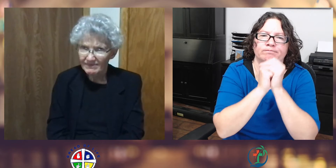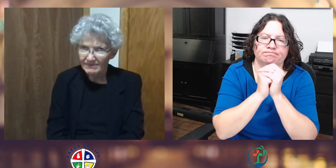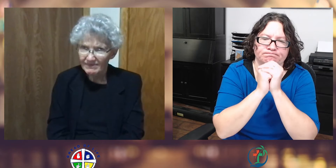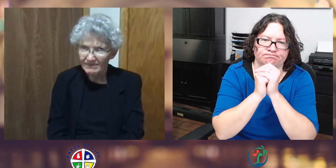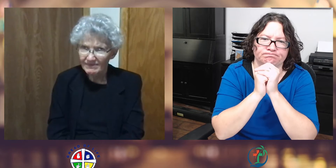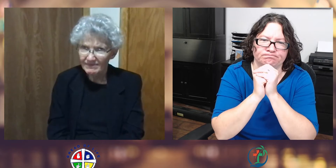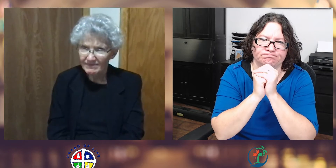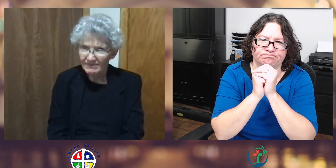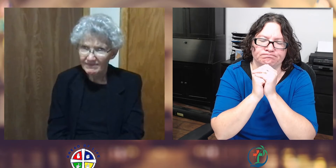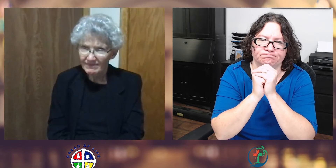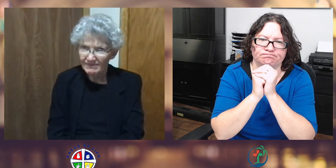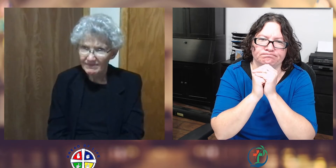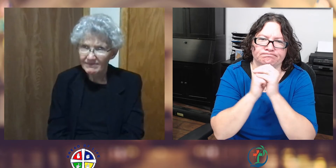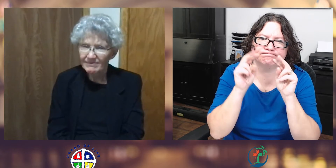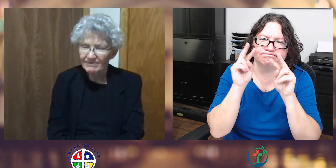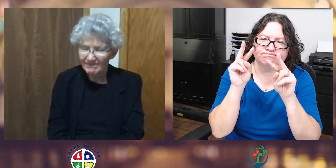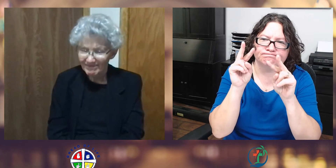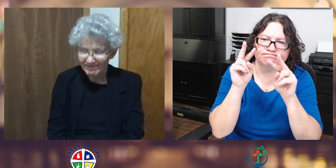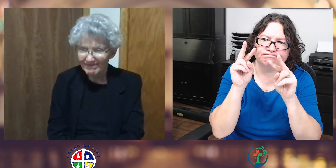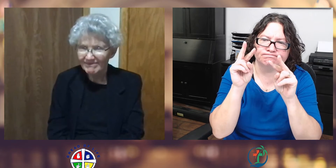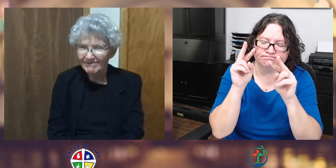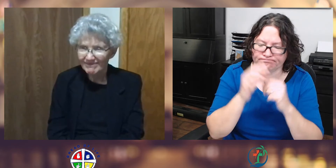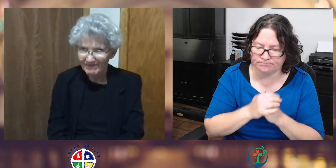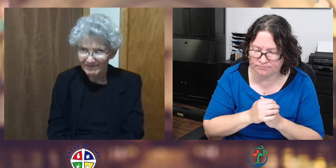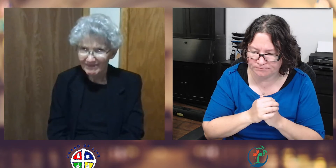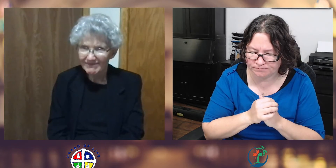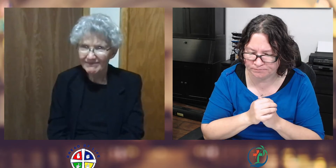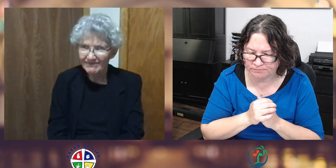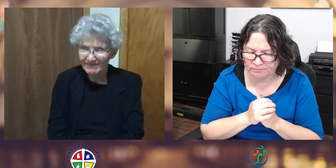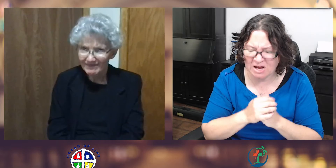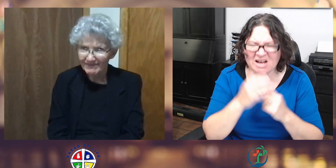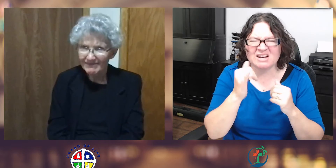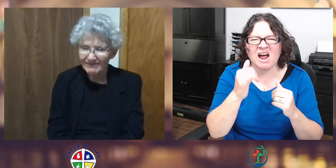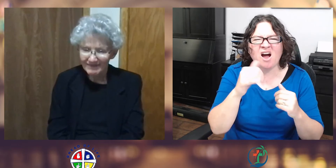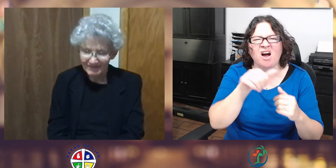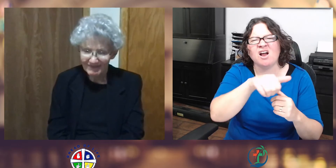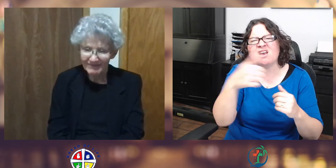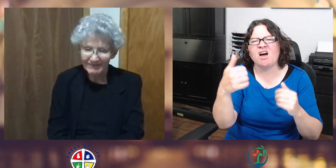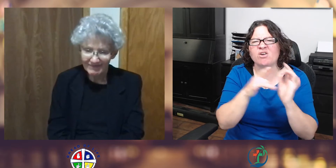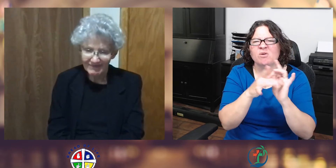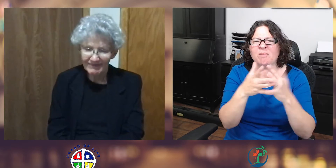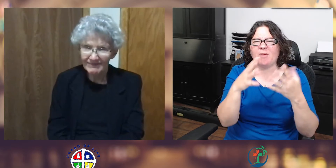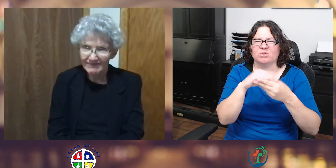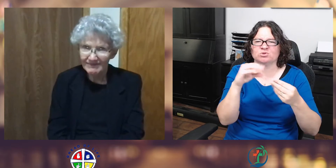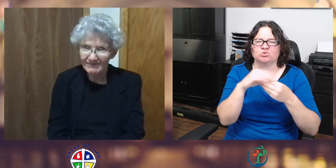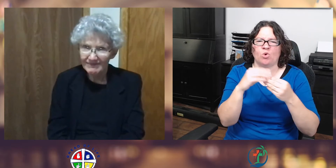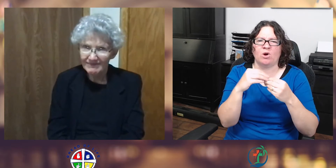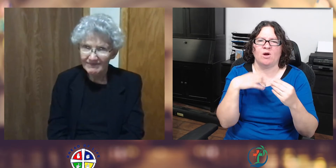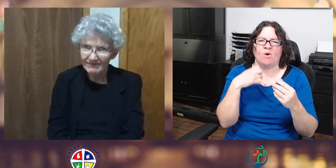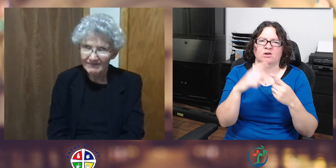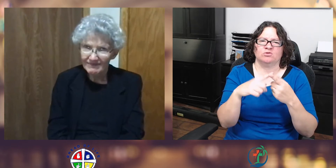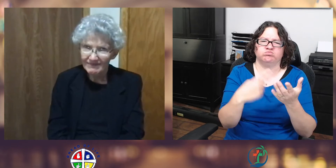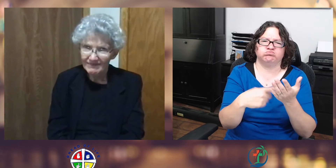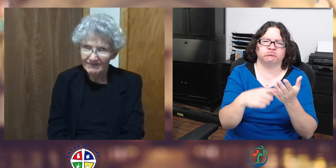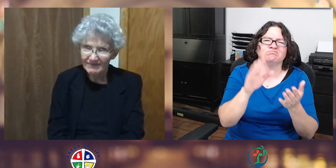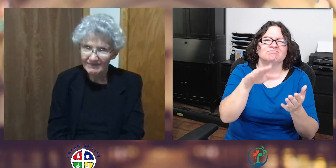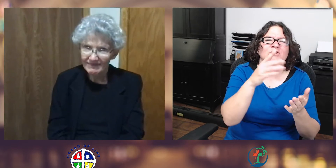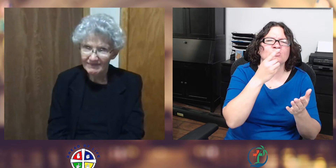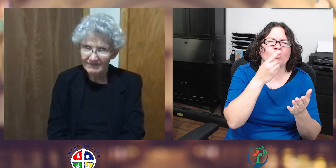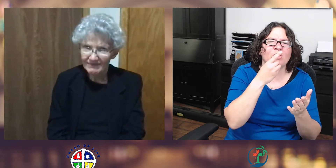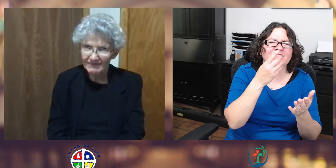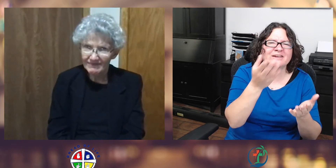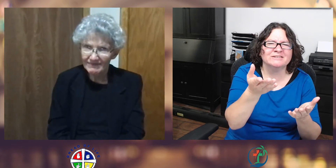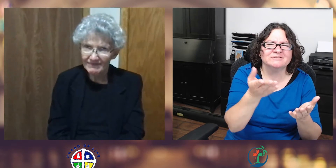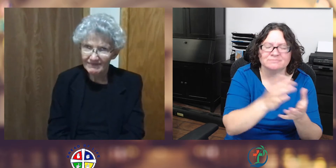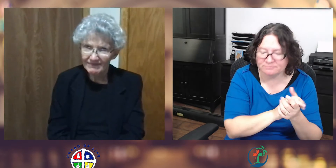Ah, I'm sorry, Thomas. I'm still learning everyone's names. It reminds me of a time with John. Simon calls